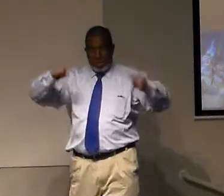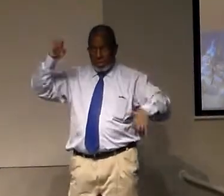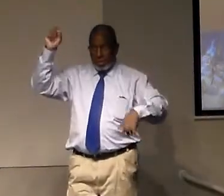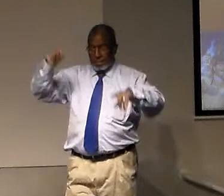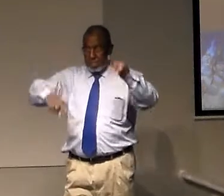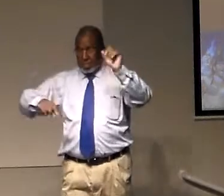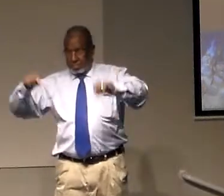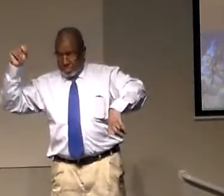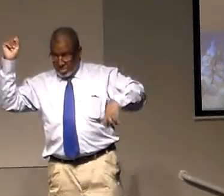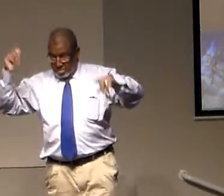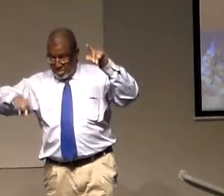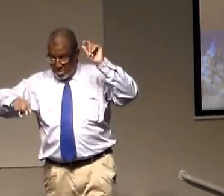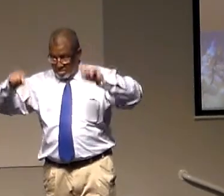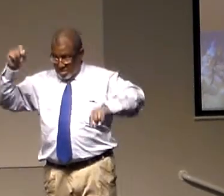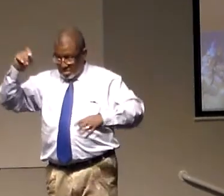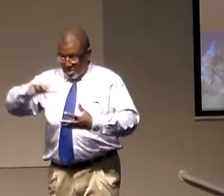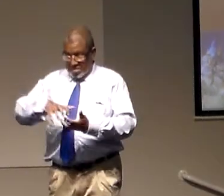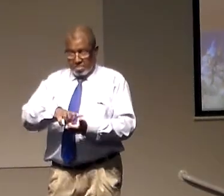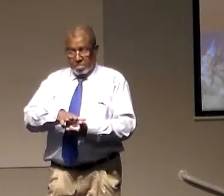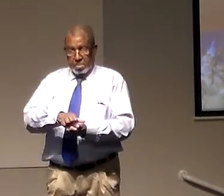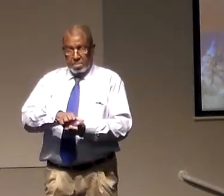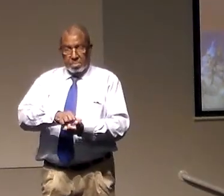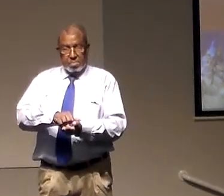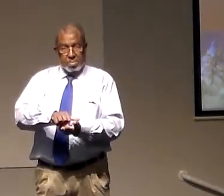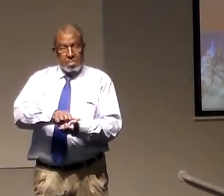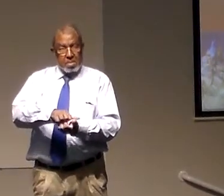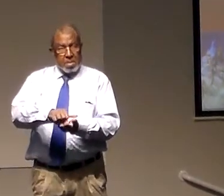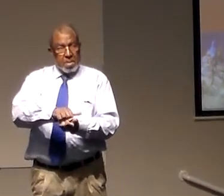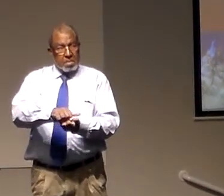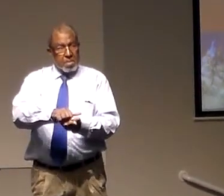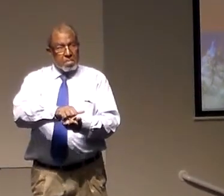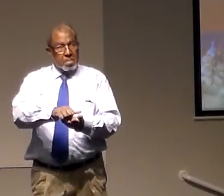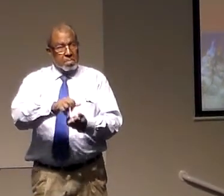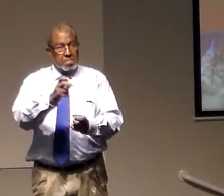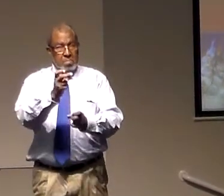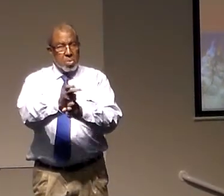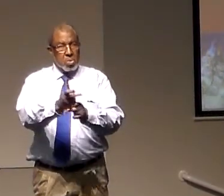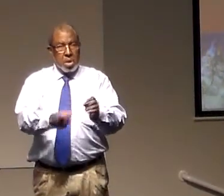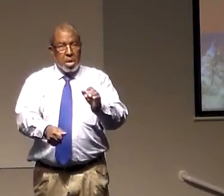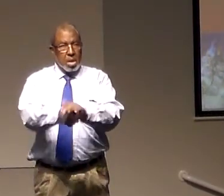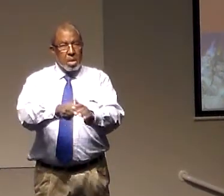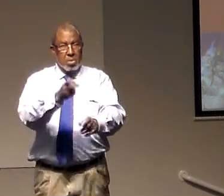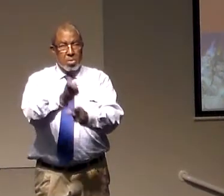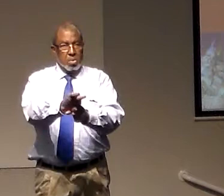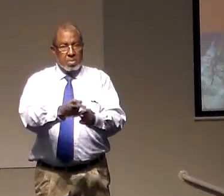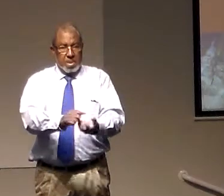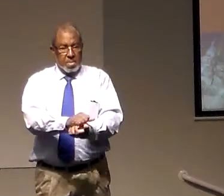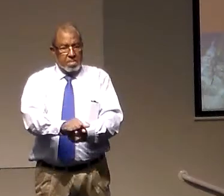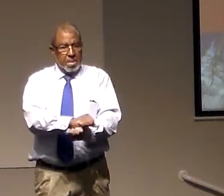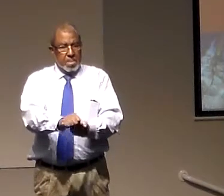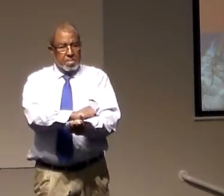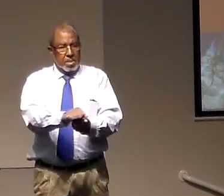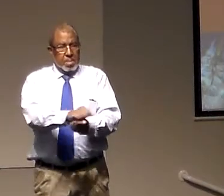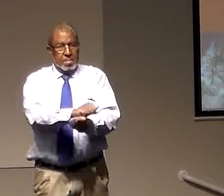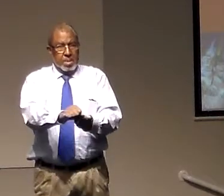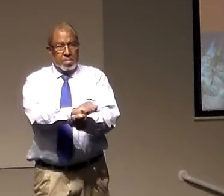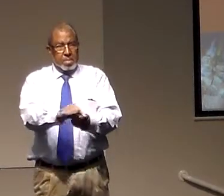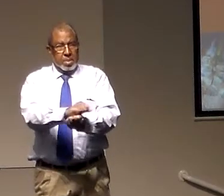Pow, pow, pow, pow, pow, pow, pow. It destroyed everything. I mean, it was